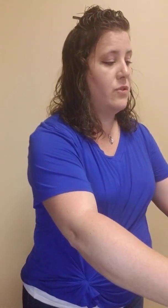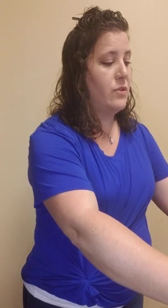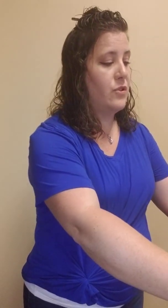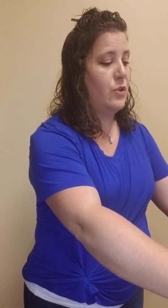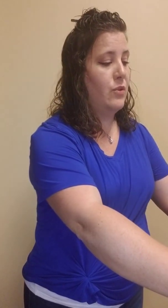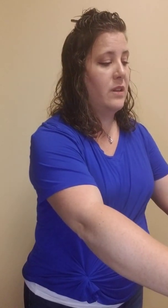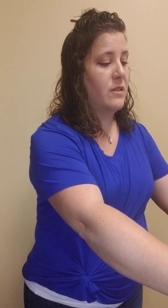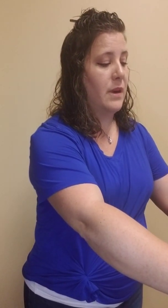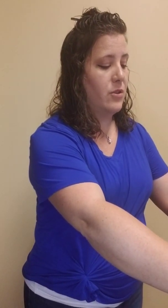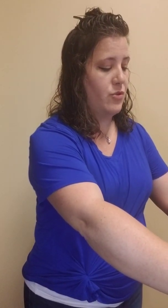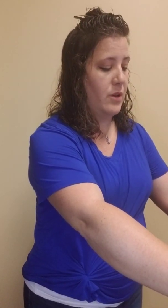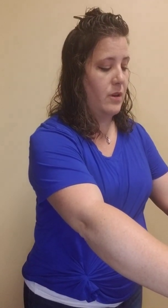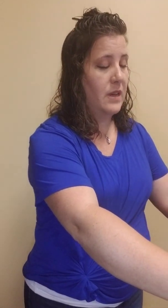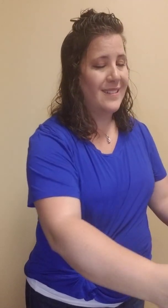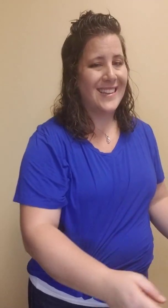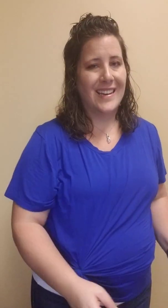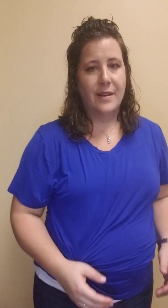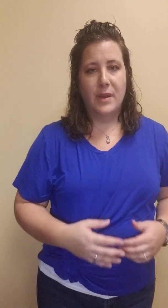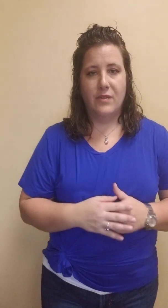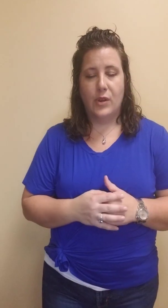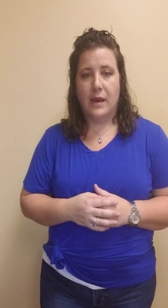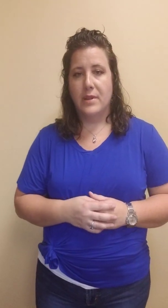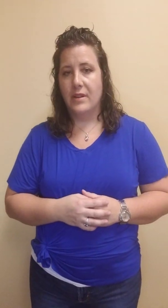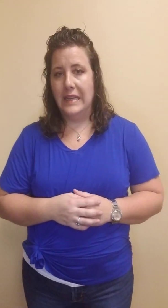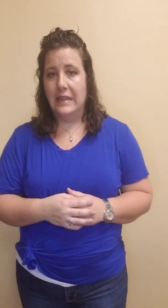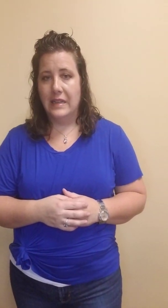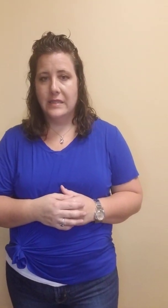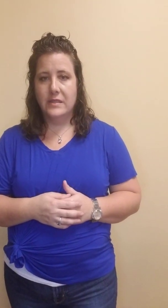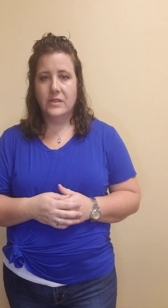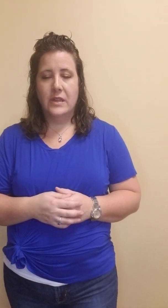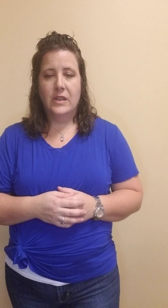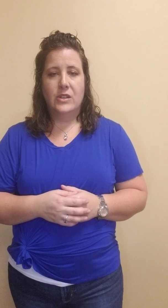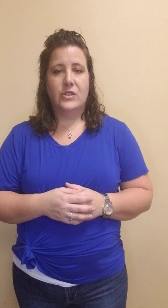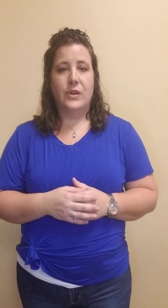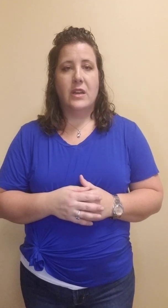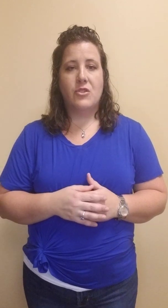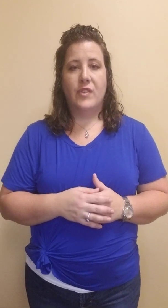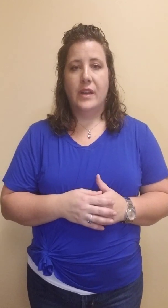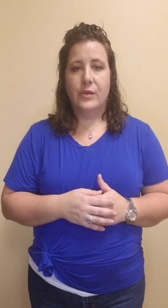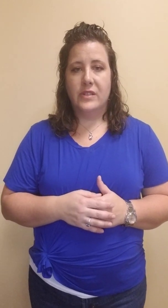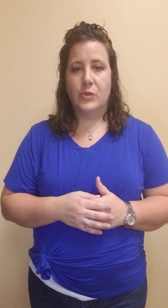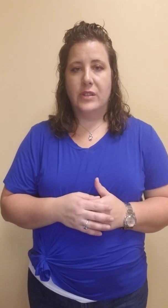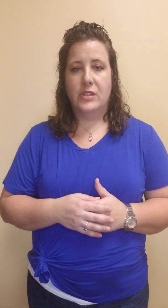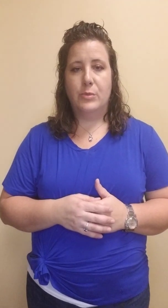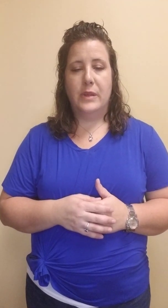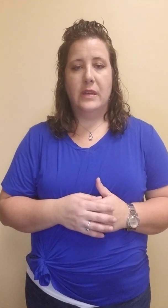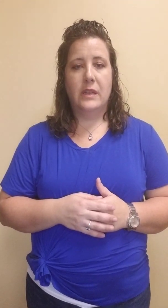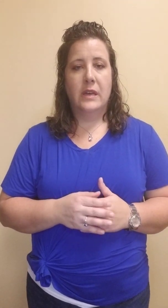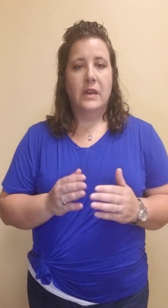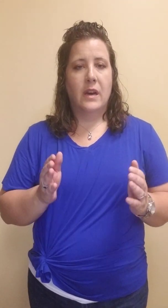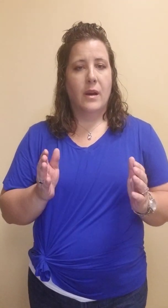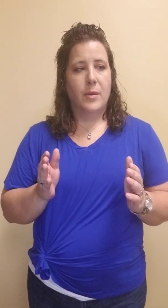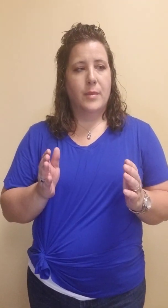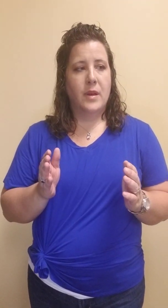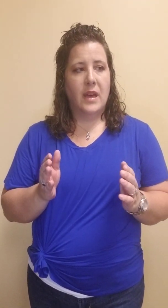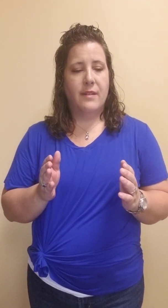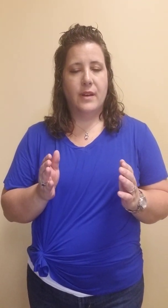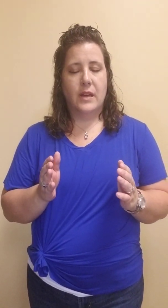students who need some extra time in vocabulary in the lessons. So each video is going to be a